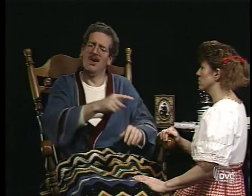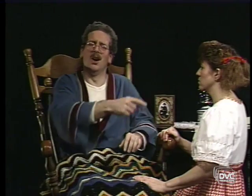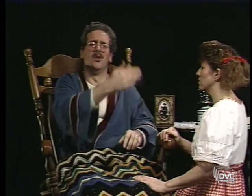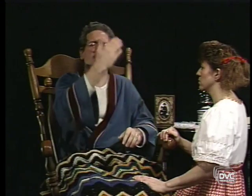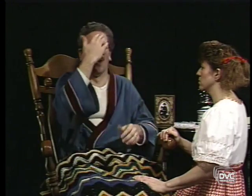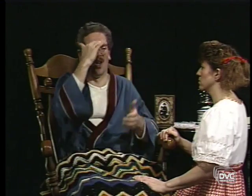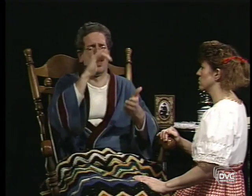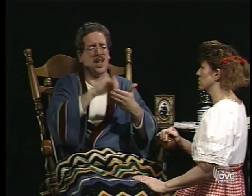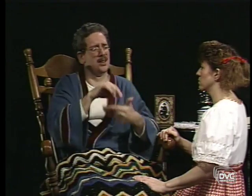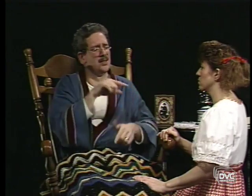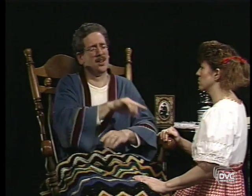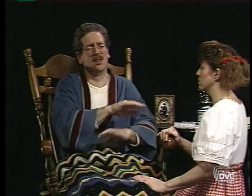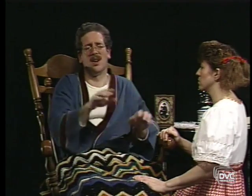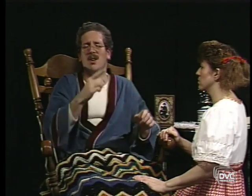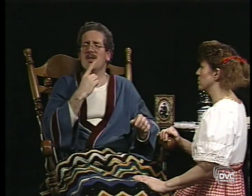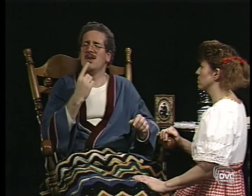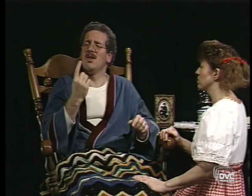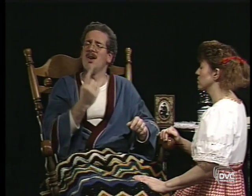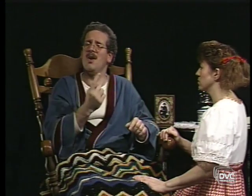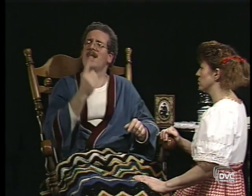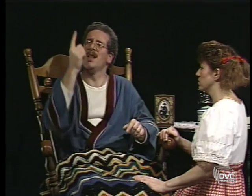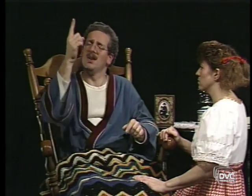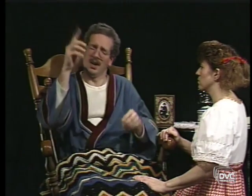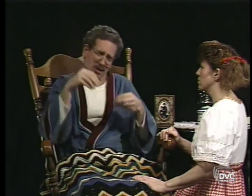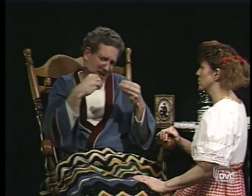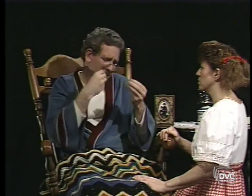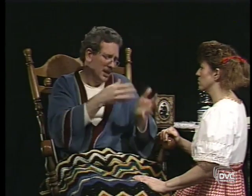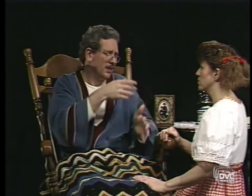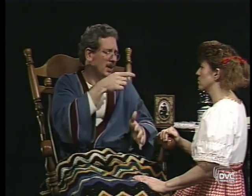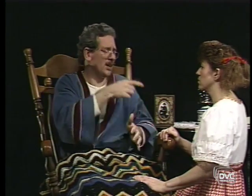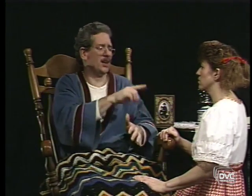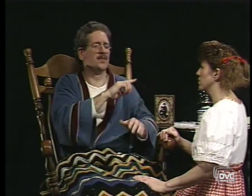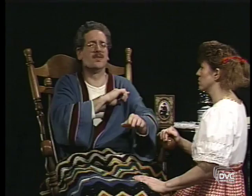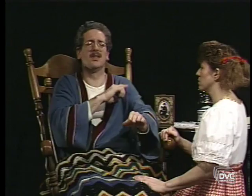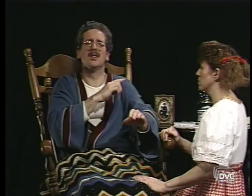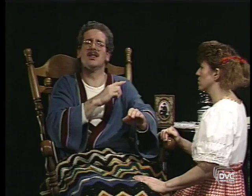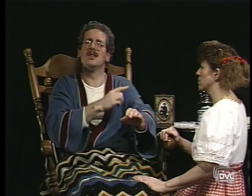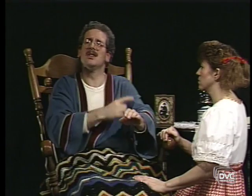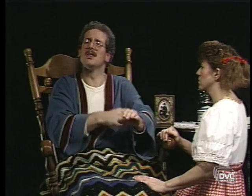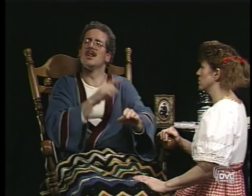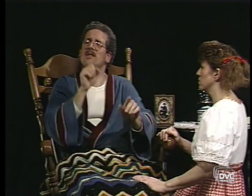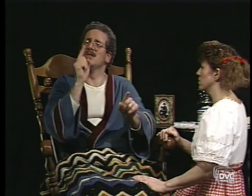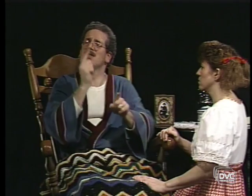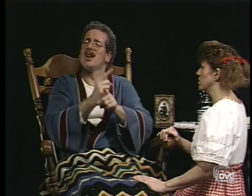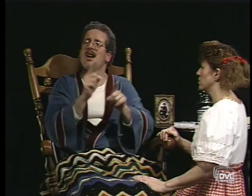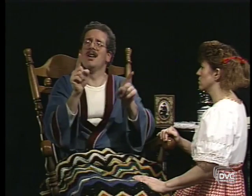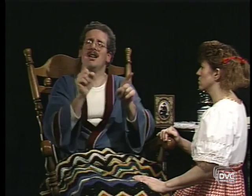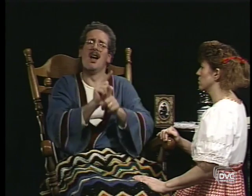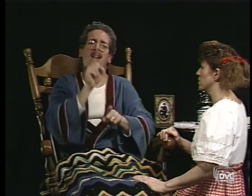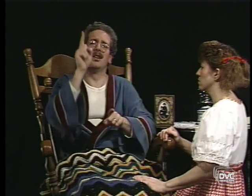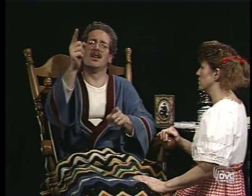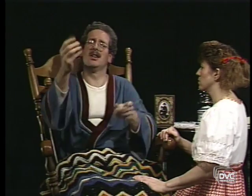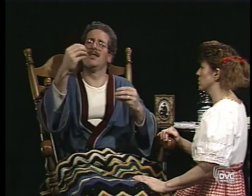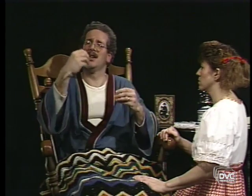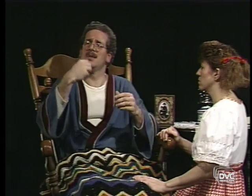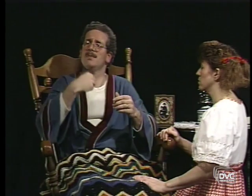life let her know that she's not alone give her your strength just like you